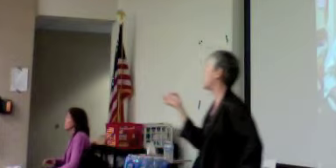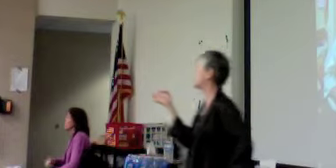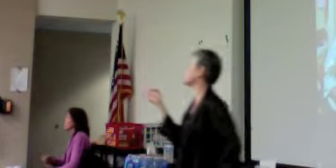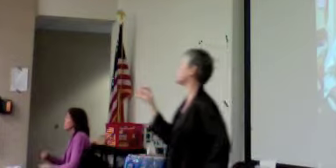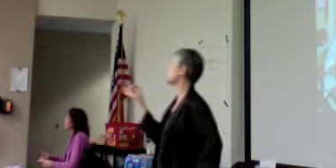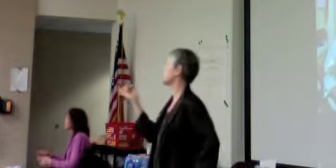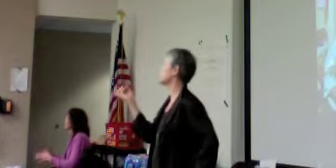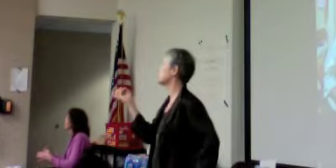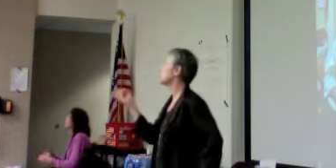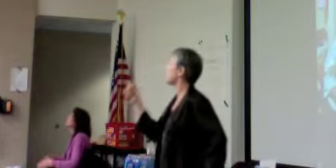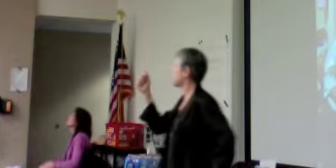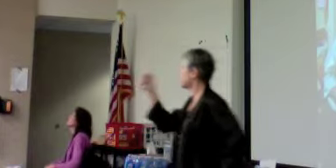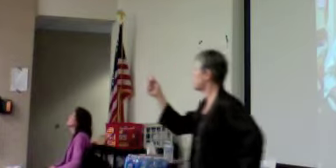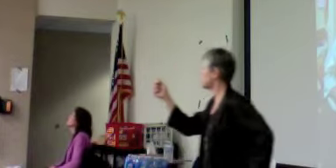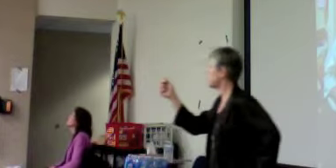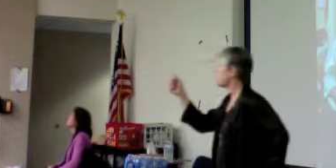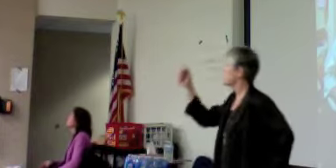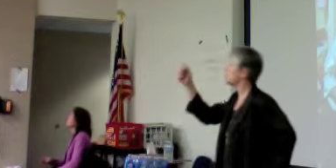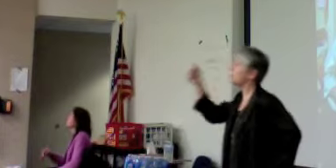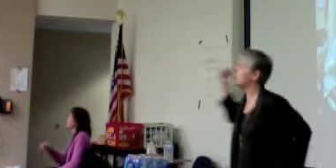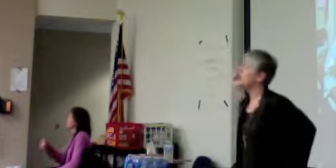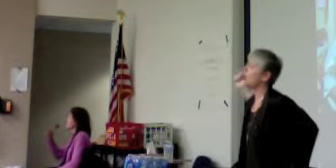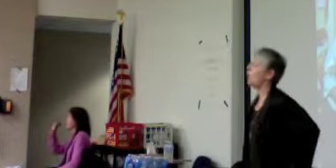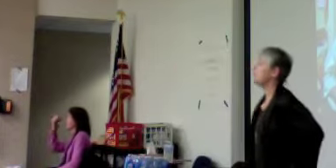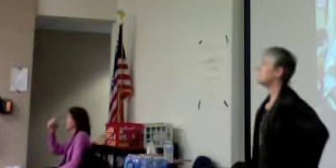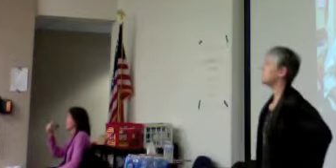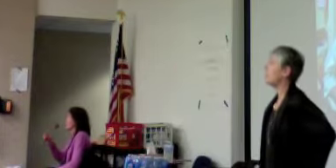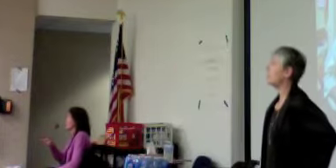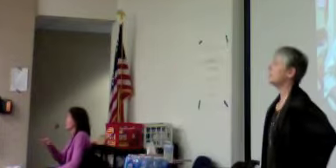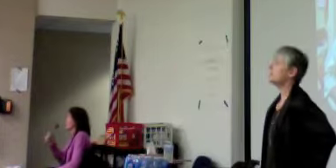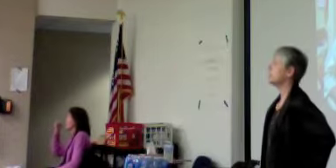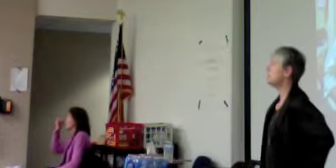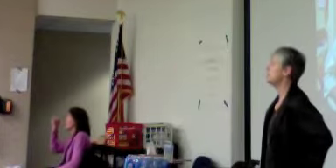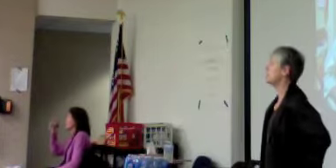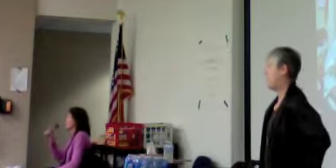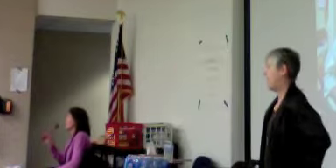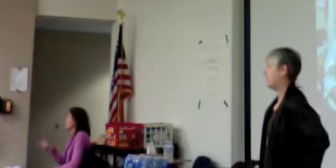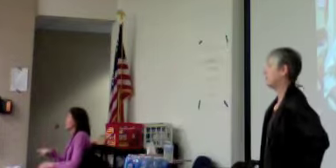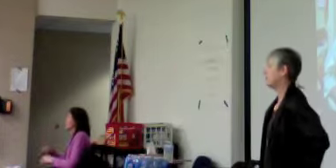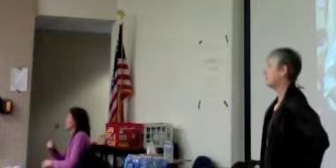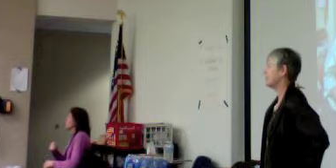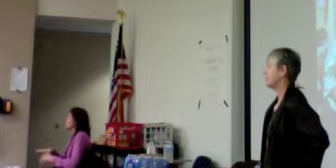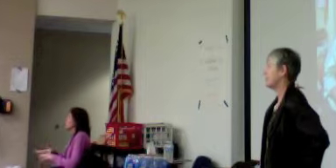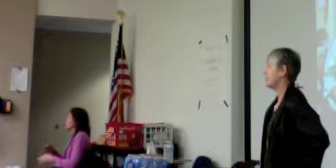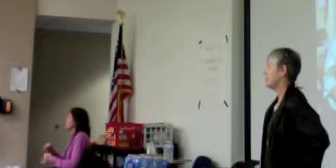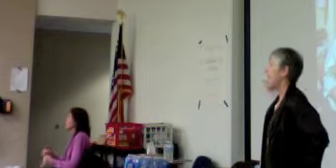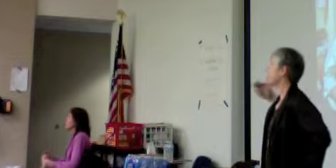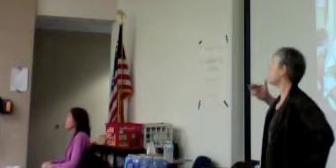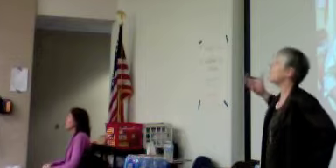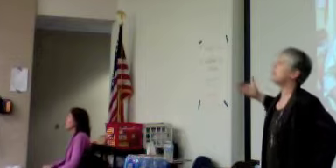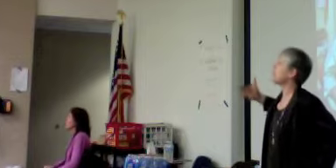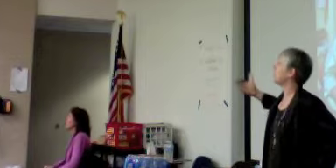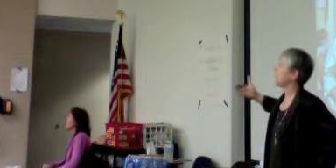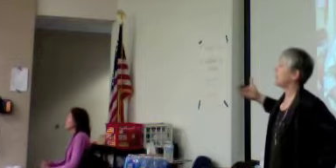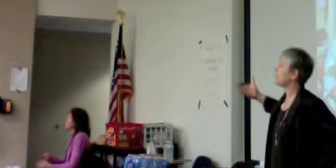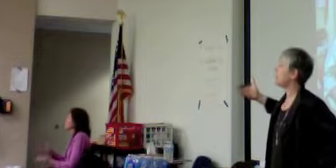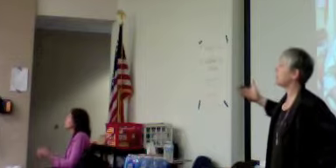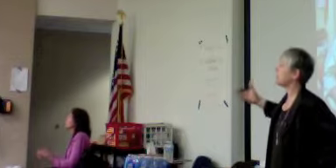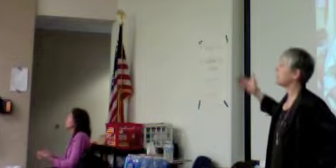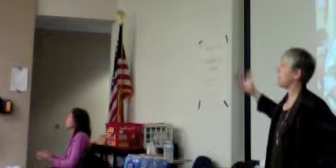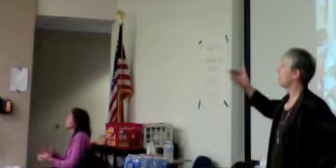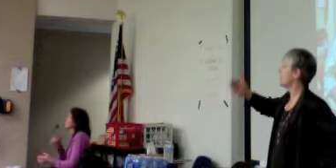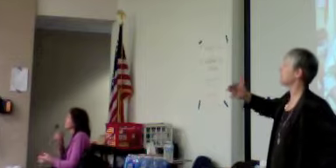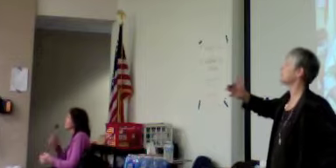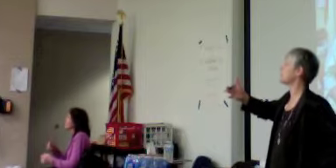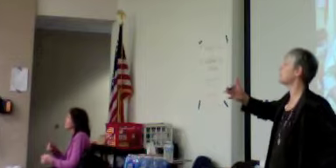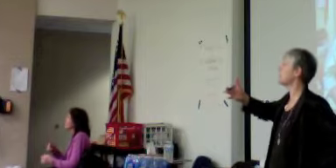in that box. But that's interesting, because we have no idea of what it is that he's doing now. And that may or may not have